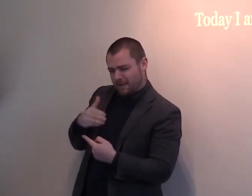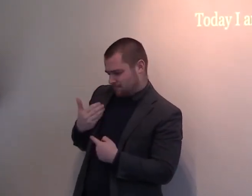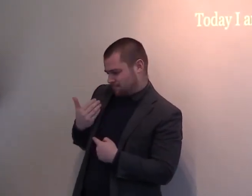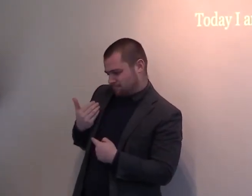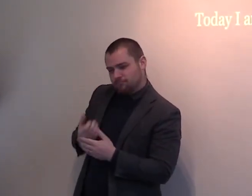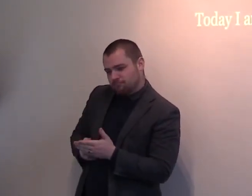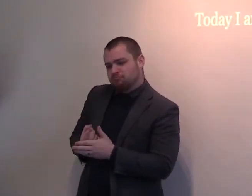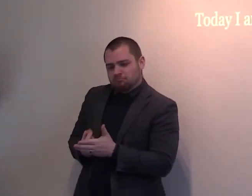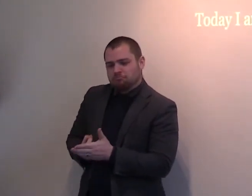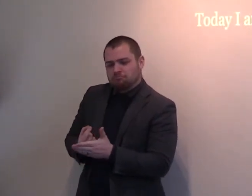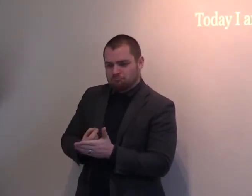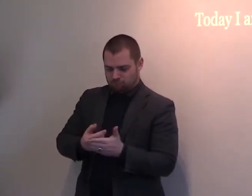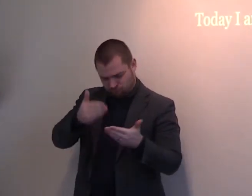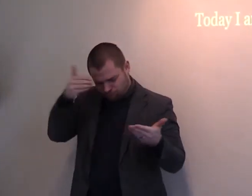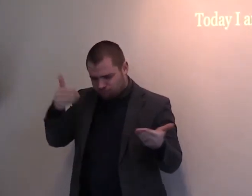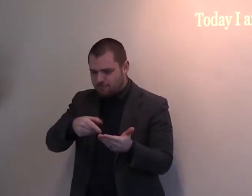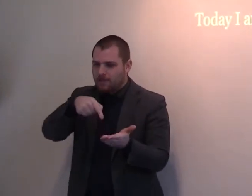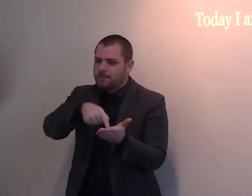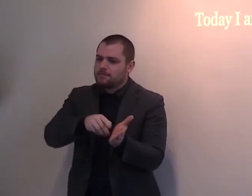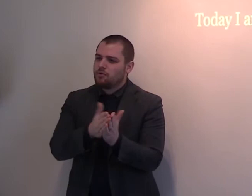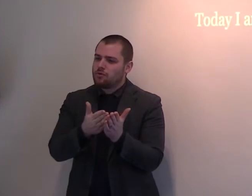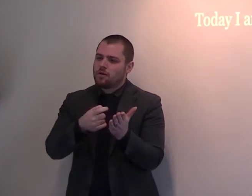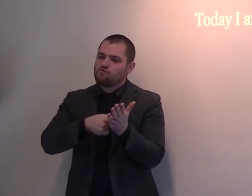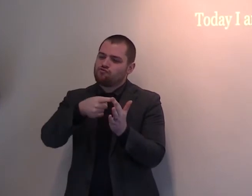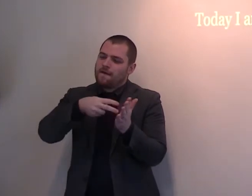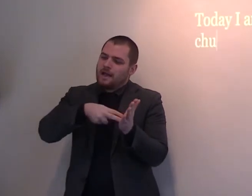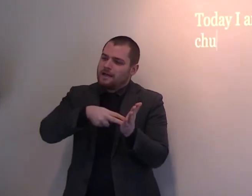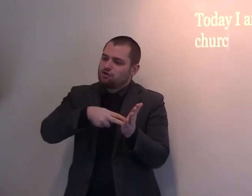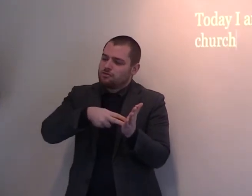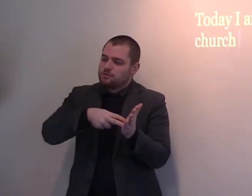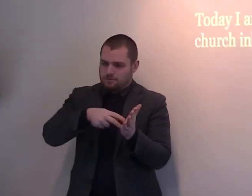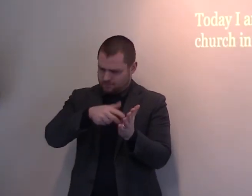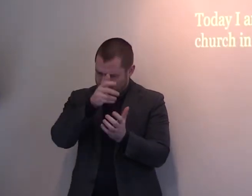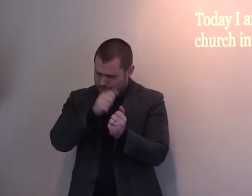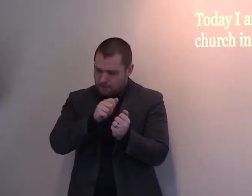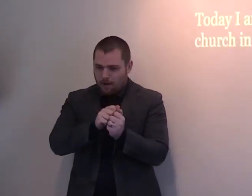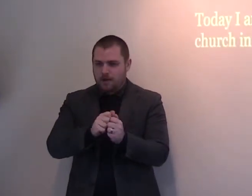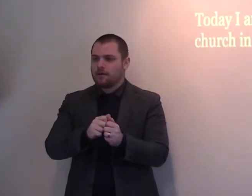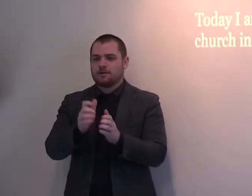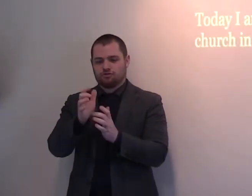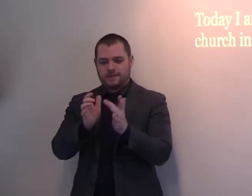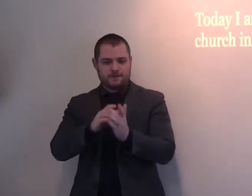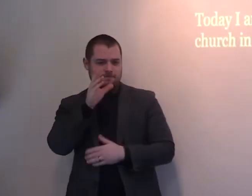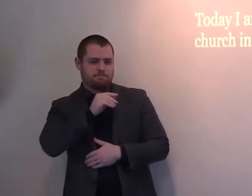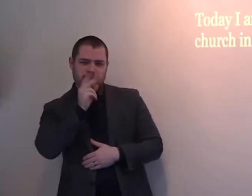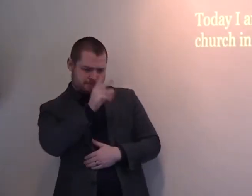the book of Revelation. We have looked at the church of Ephesus, we have looked at